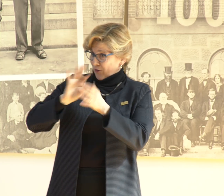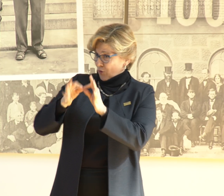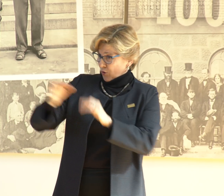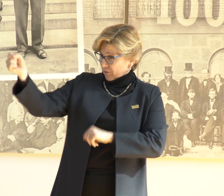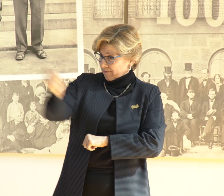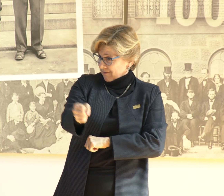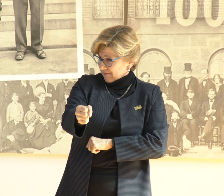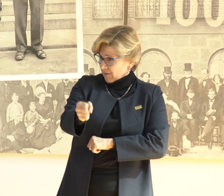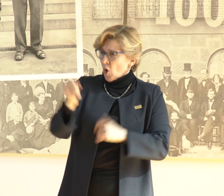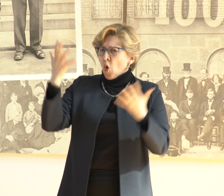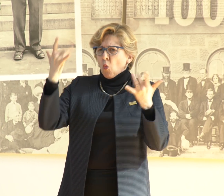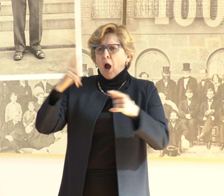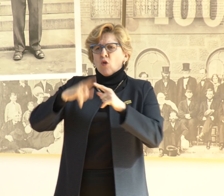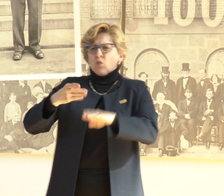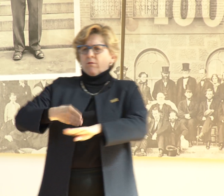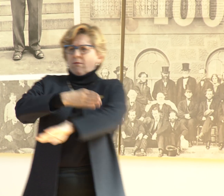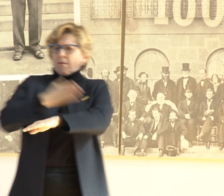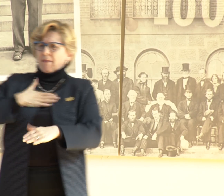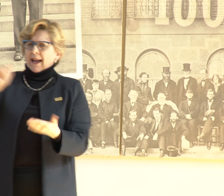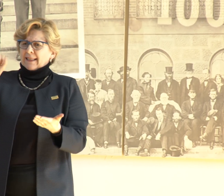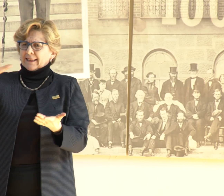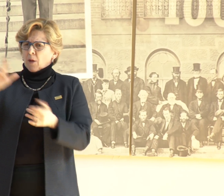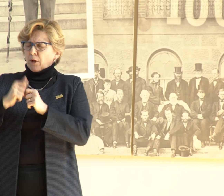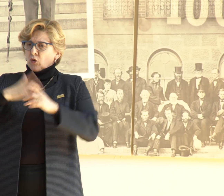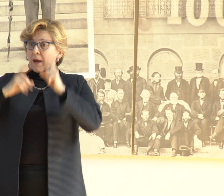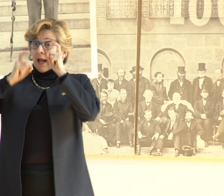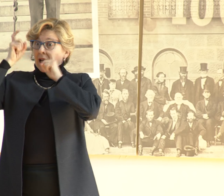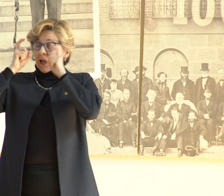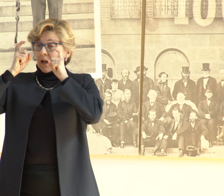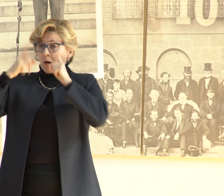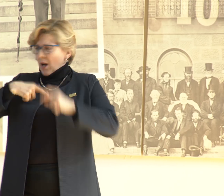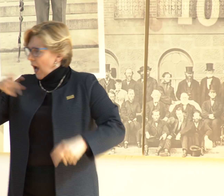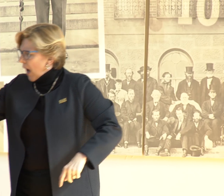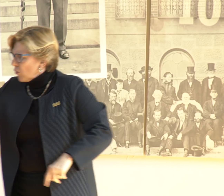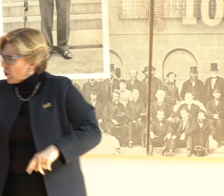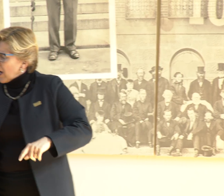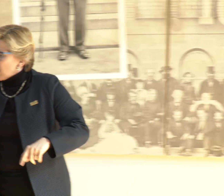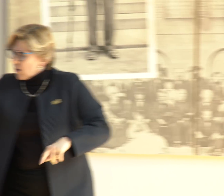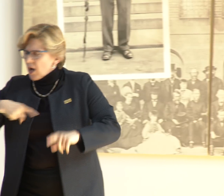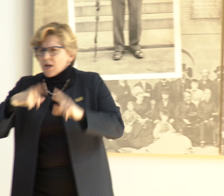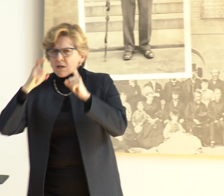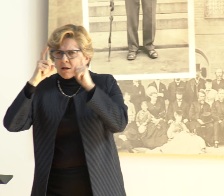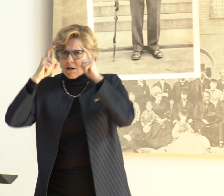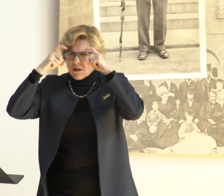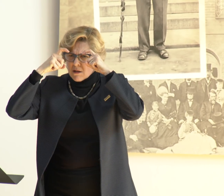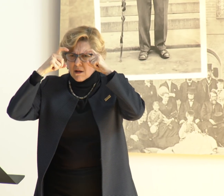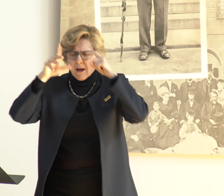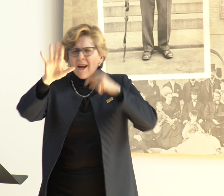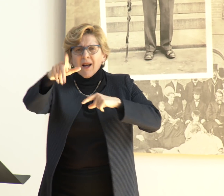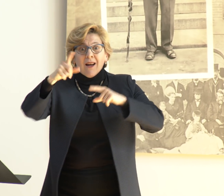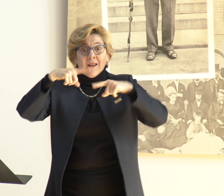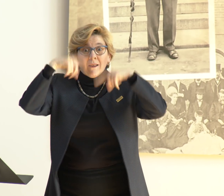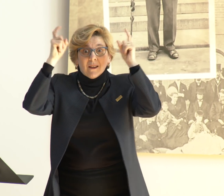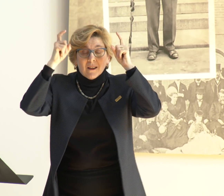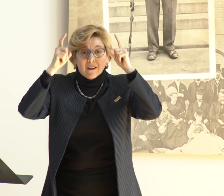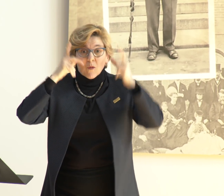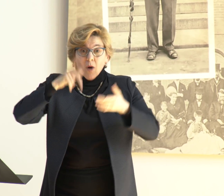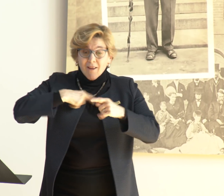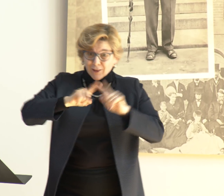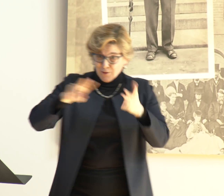at one point we pulled in a certified deaf interpreter to help me with my ASL. Because as I read the English text,